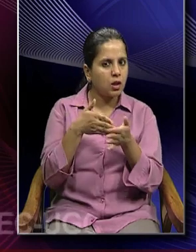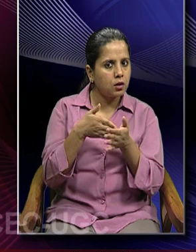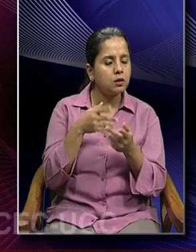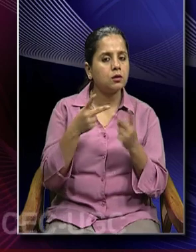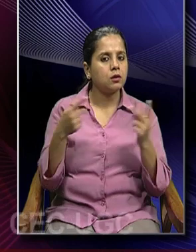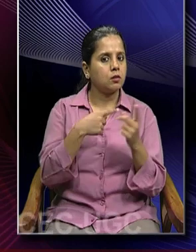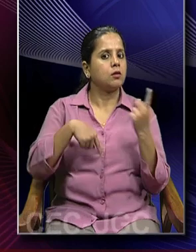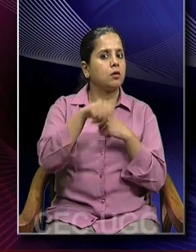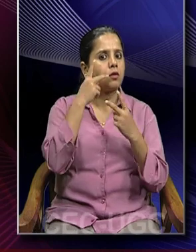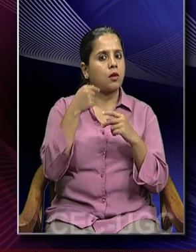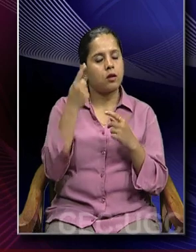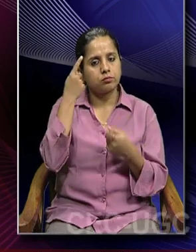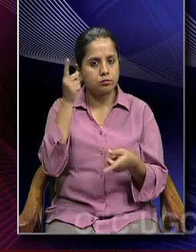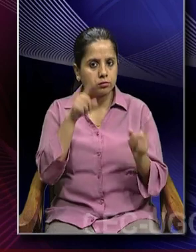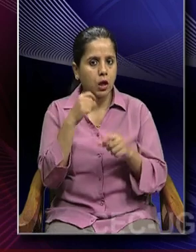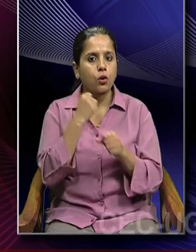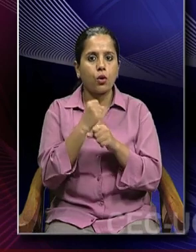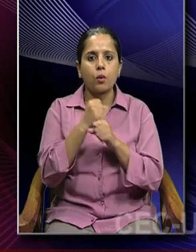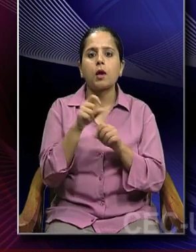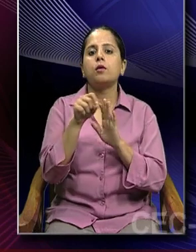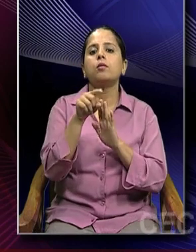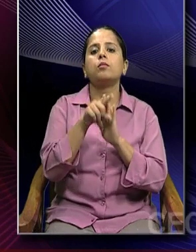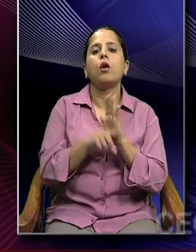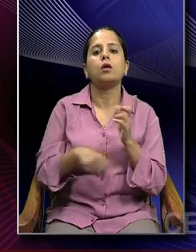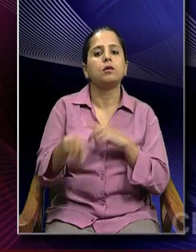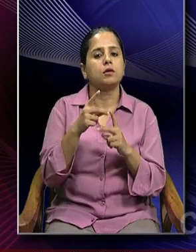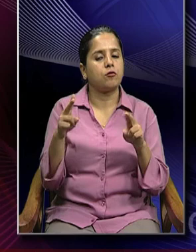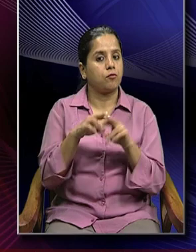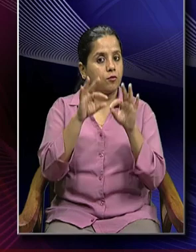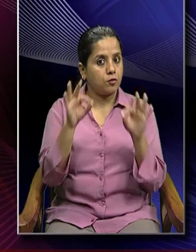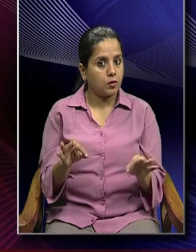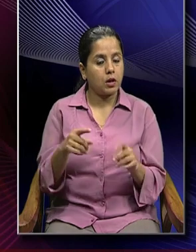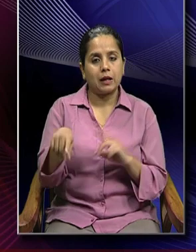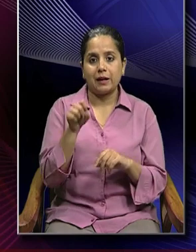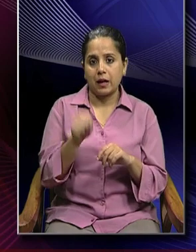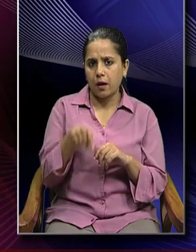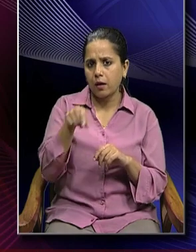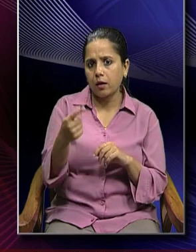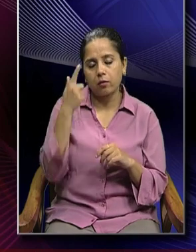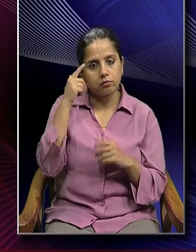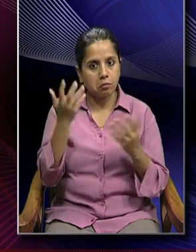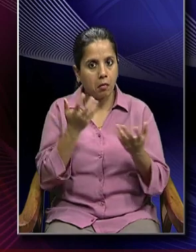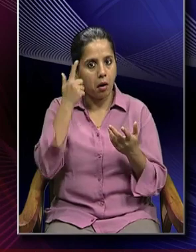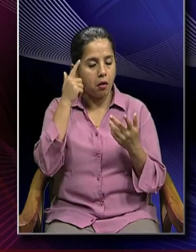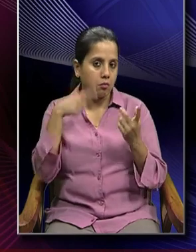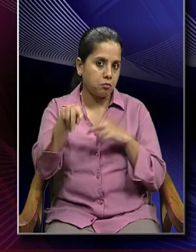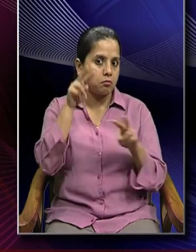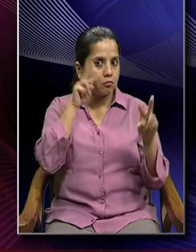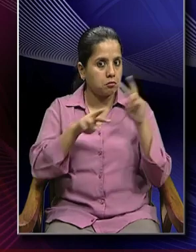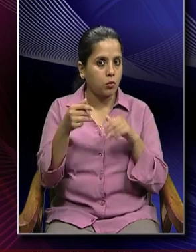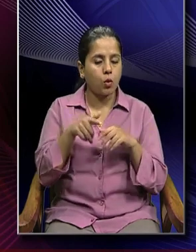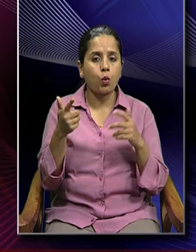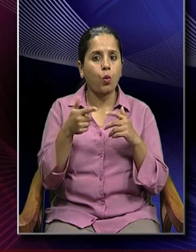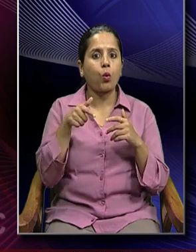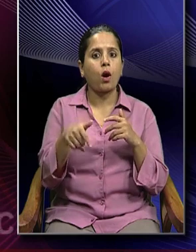in terms of strategy and government policy framework. It can be marketing initiative in the sector, that what are the